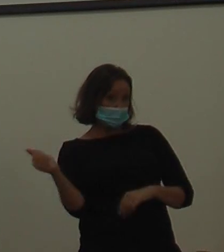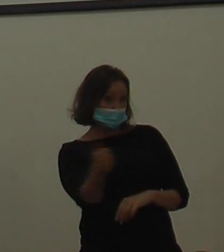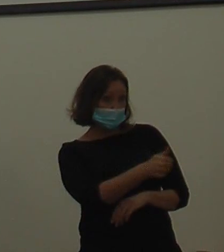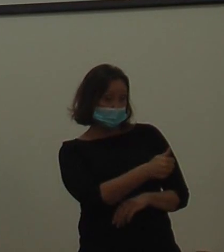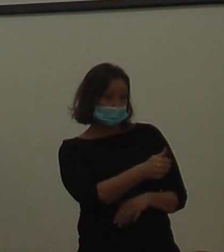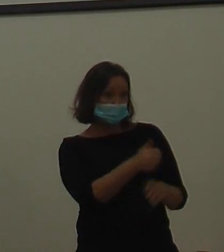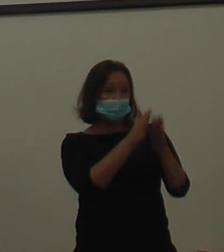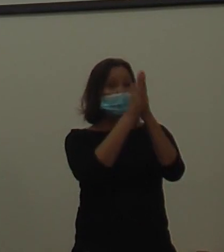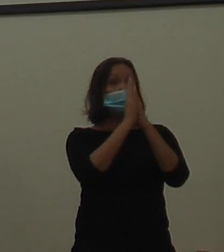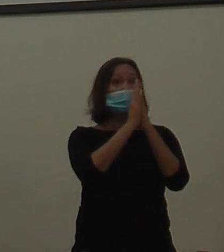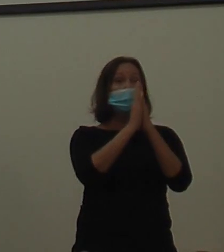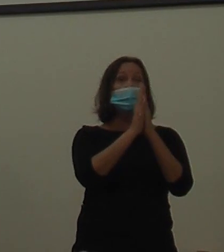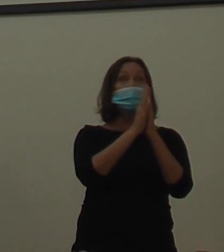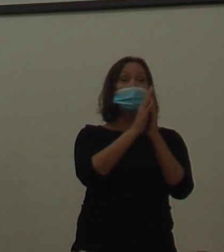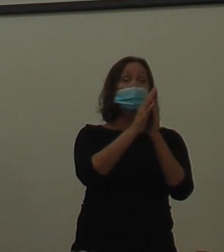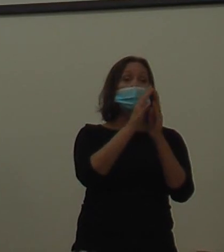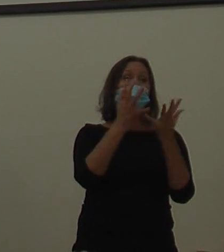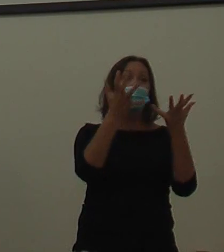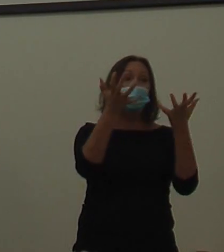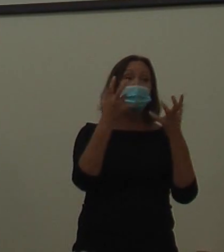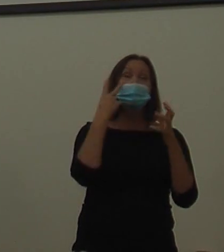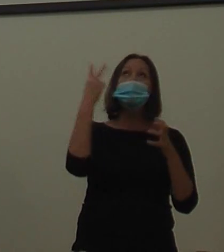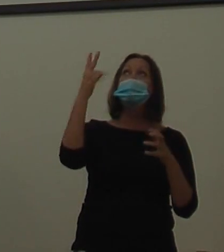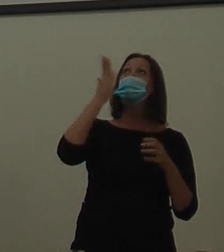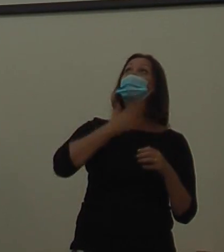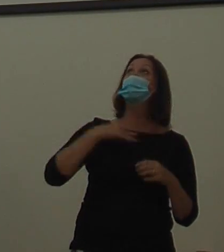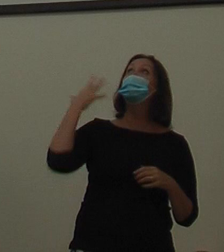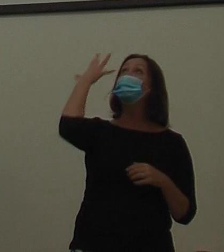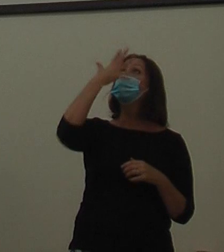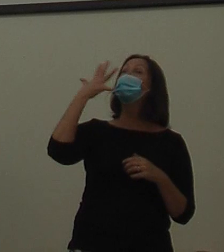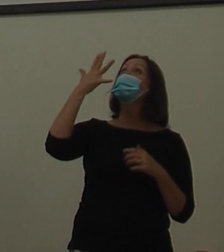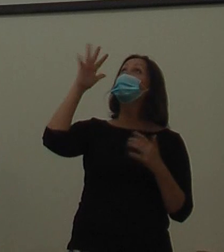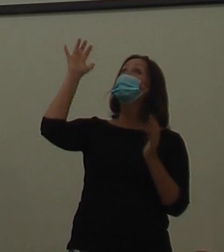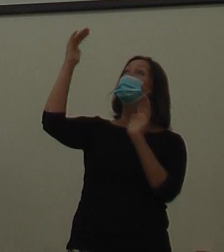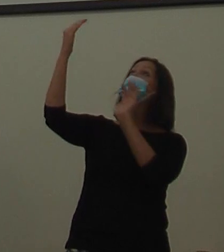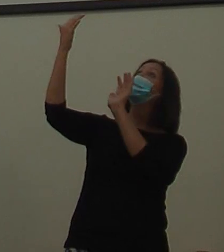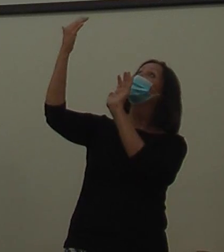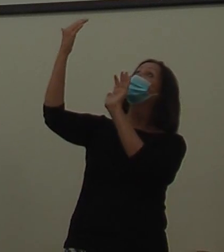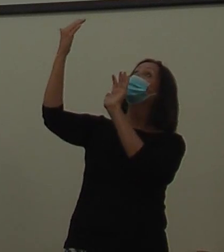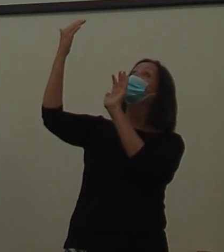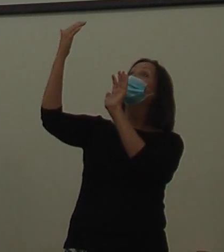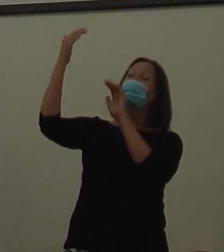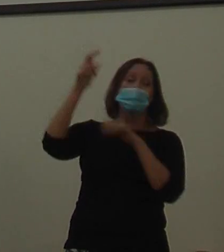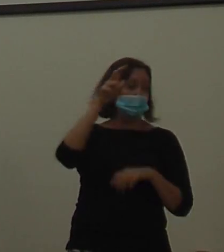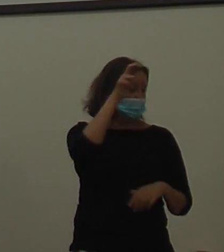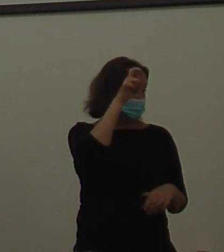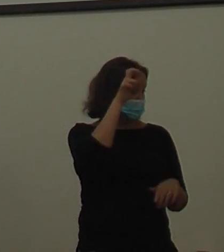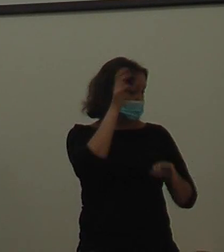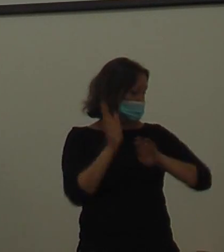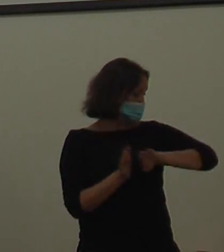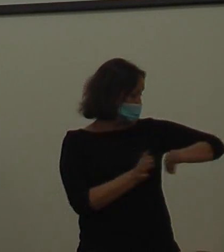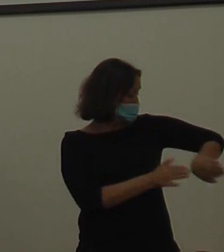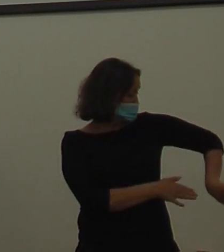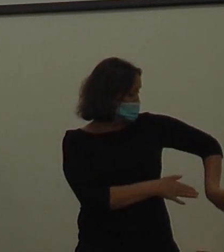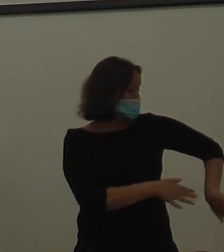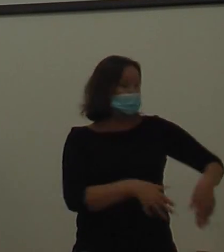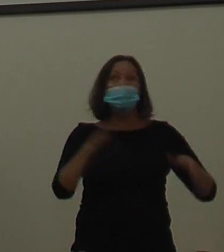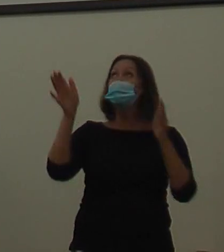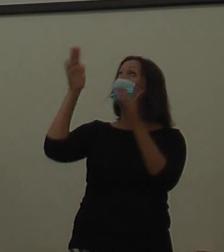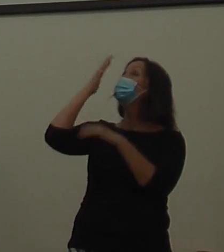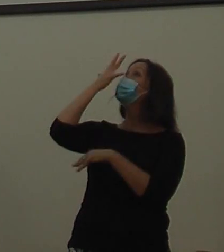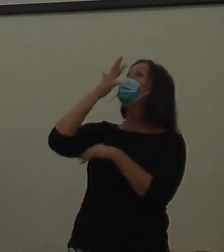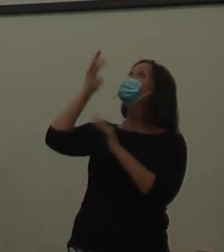pray and seek my face and turn from their wicked ways, then I will hear from heaven and